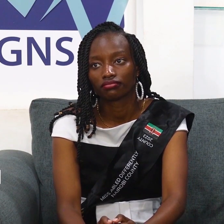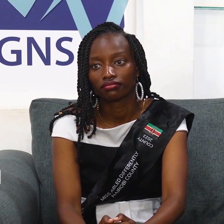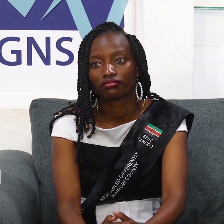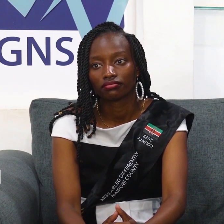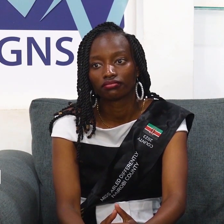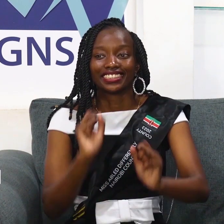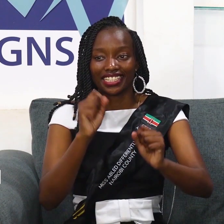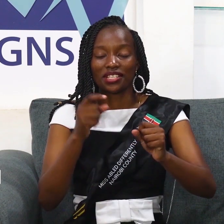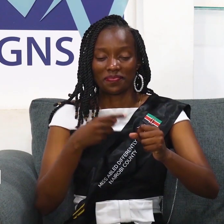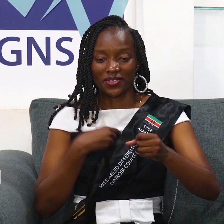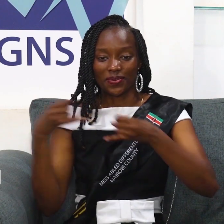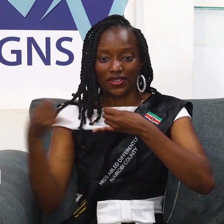empowered.